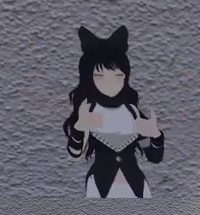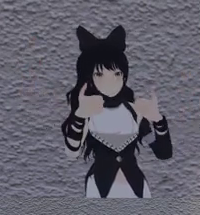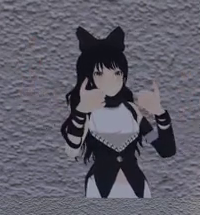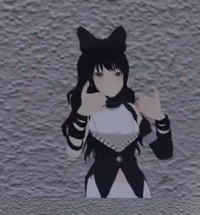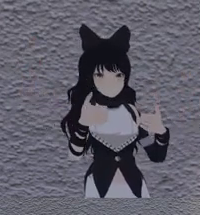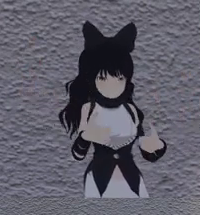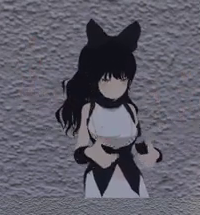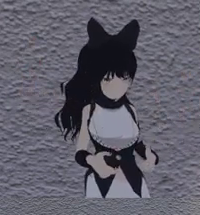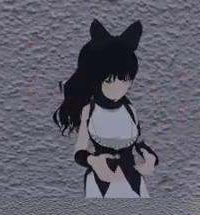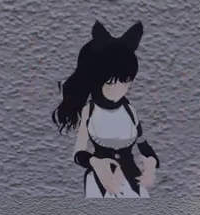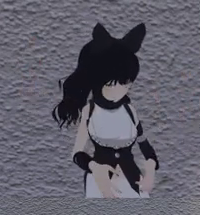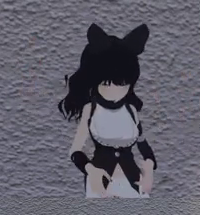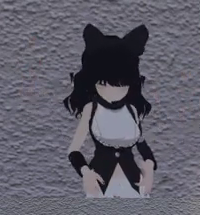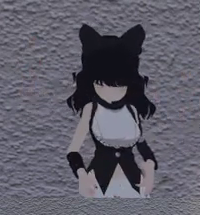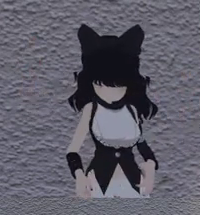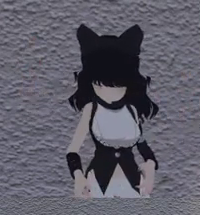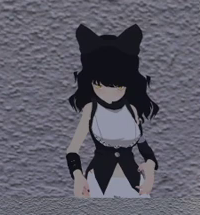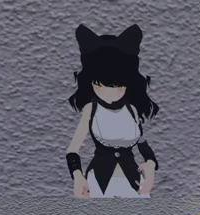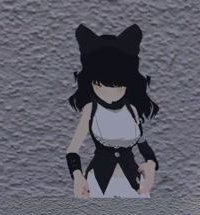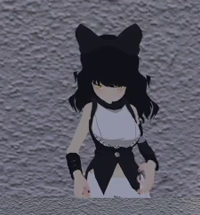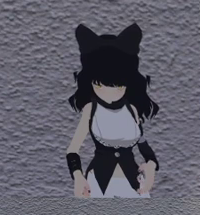Big.